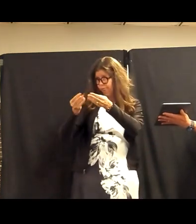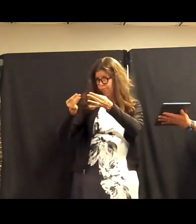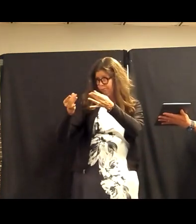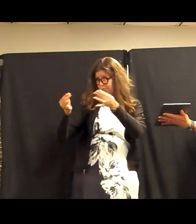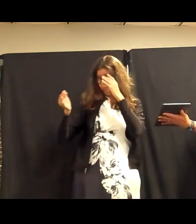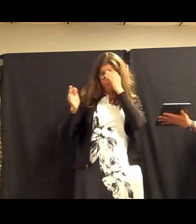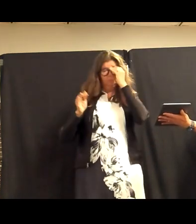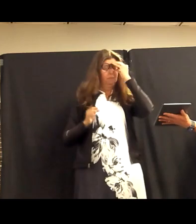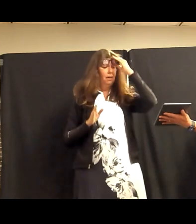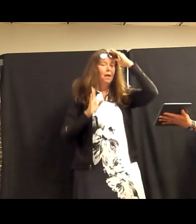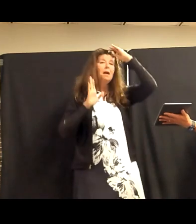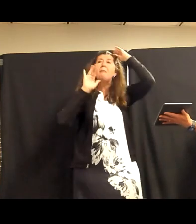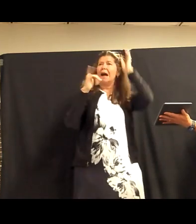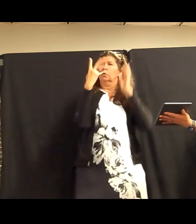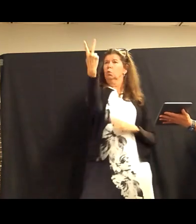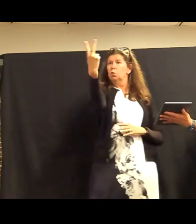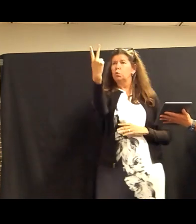filtered